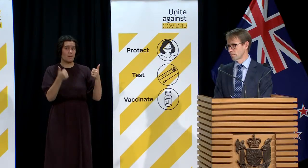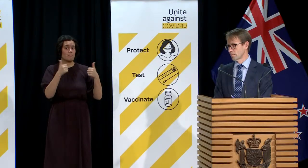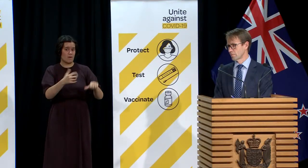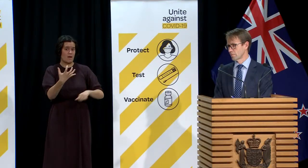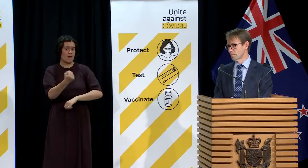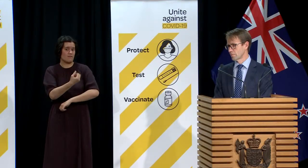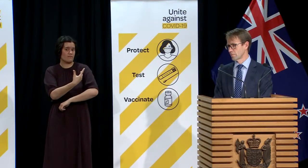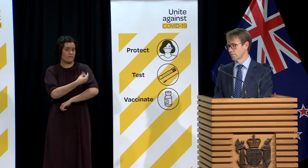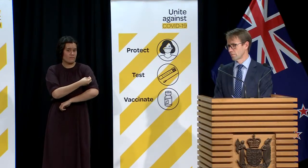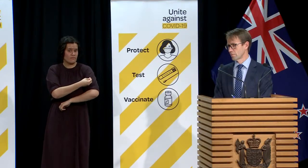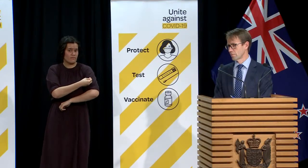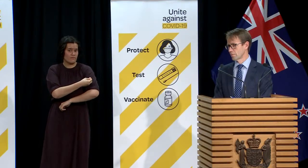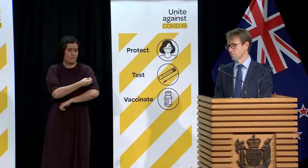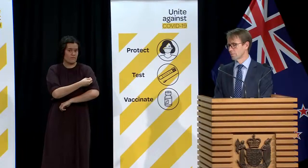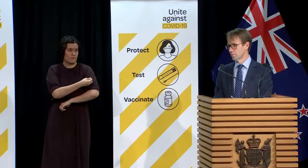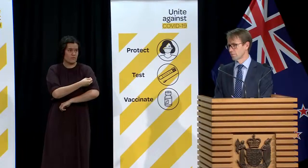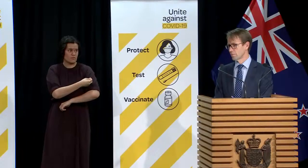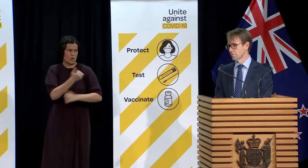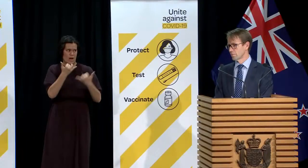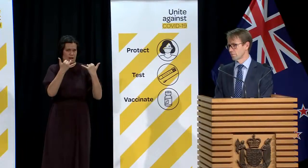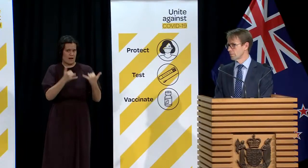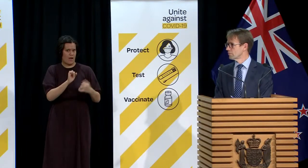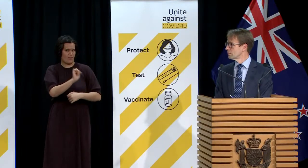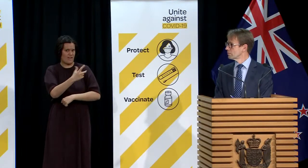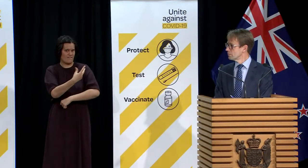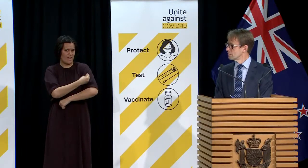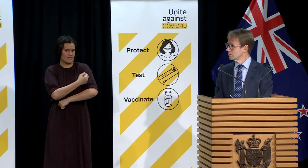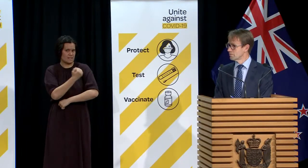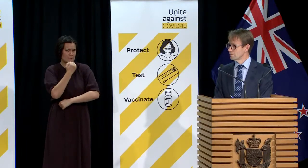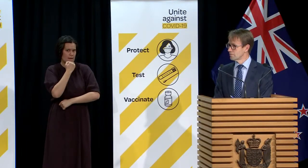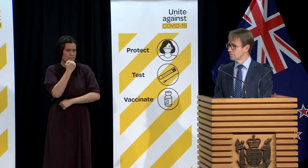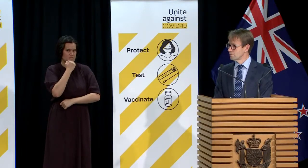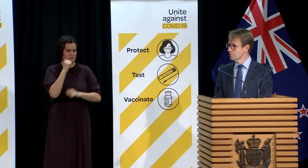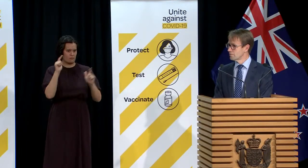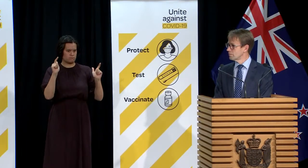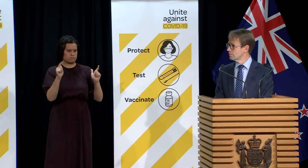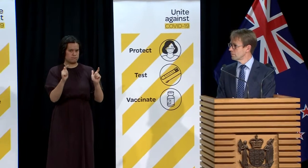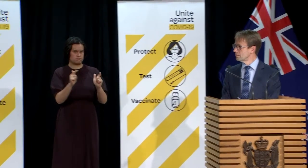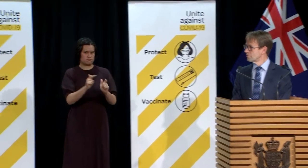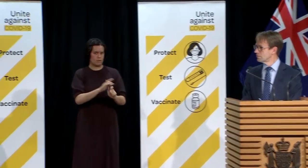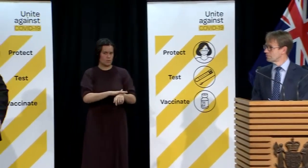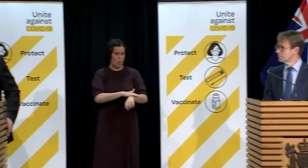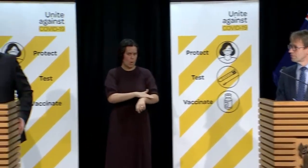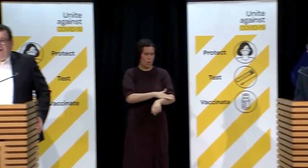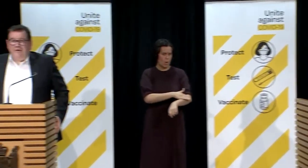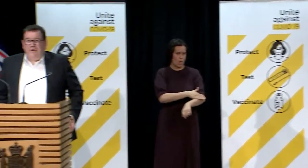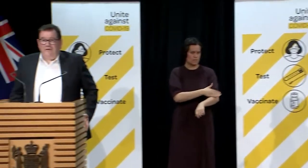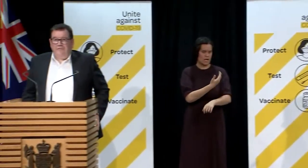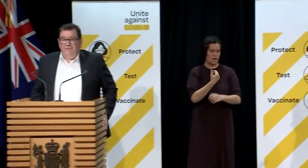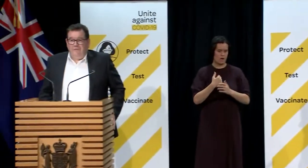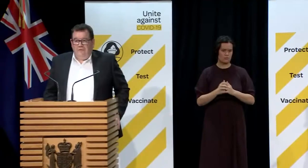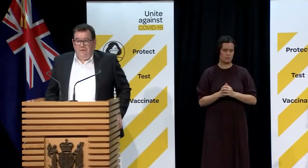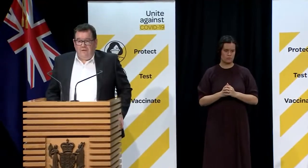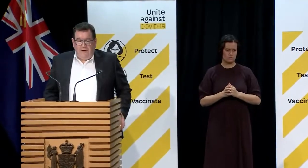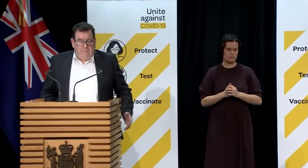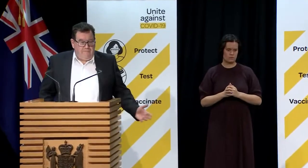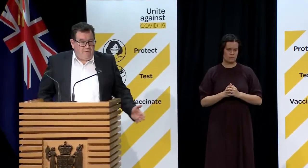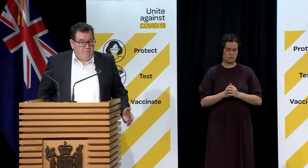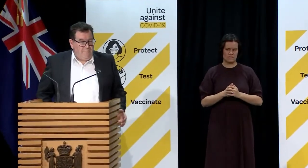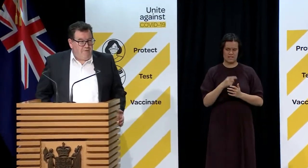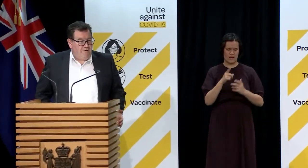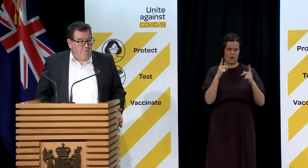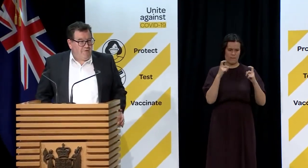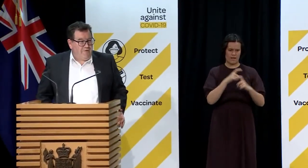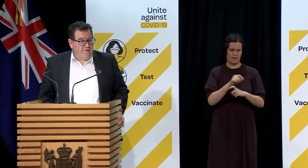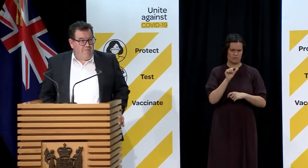to see those areas plateau, where you kind of reach there, they're easy to reach people, and now the harder to reach people are the ones you're trying to get at? I think happy